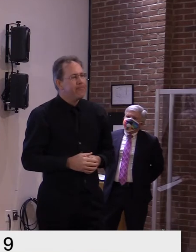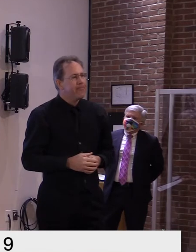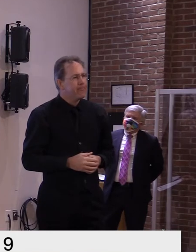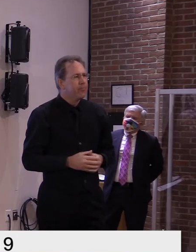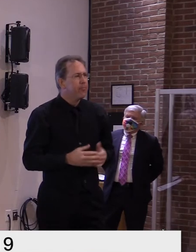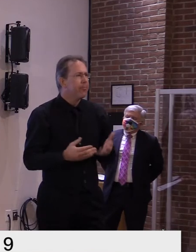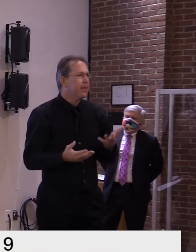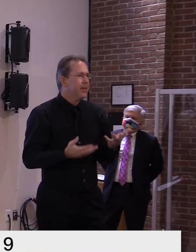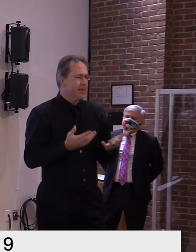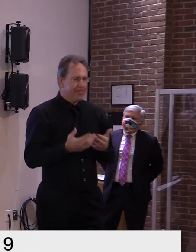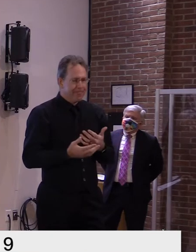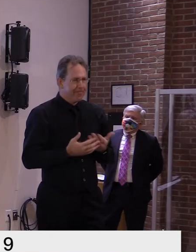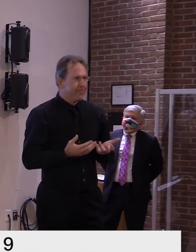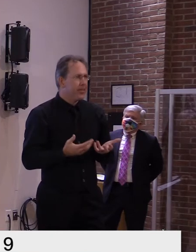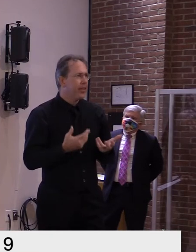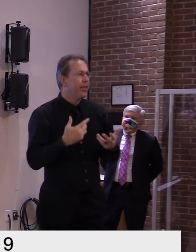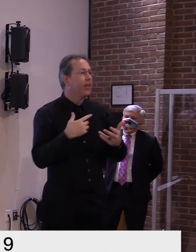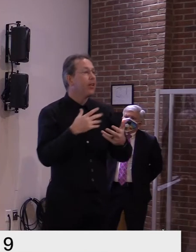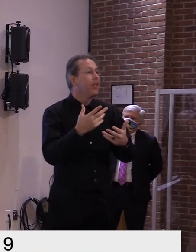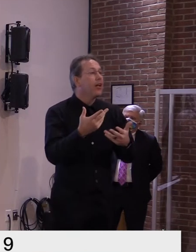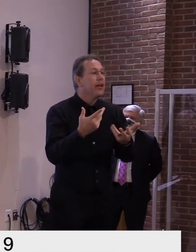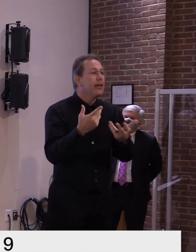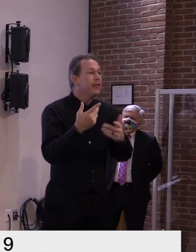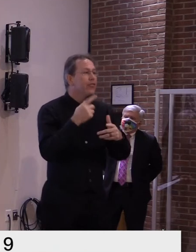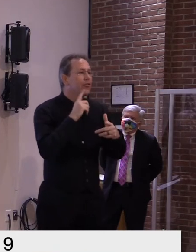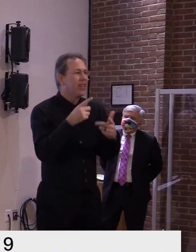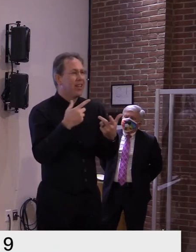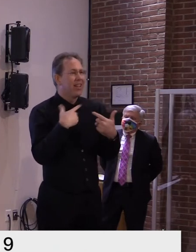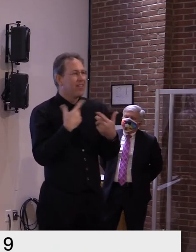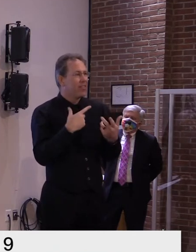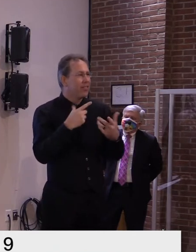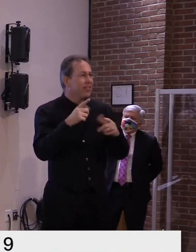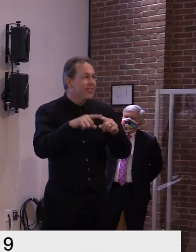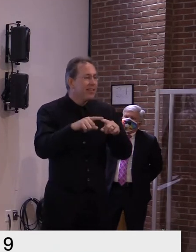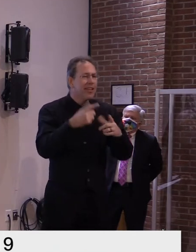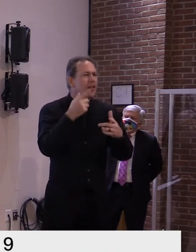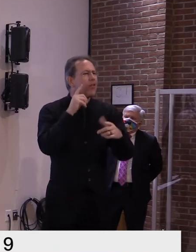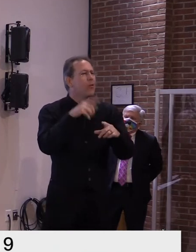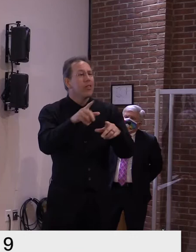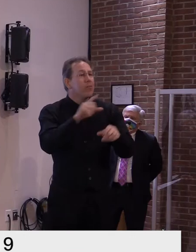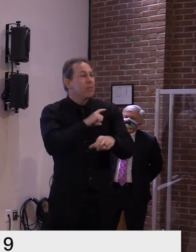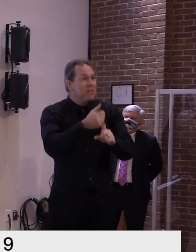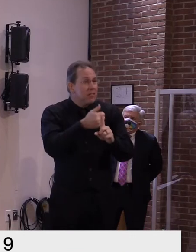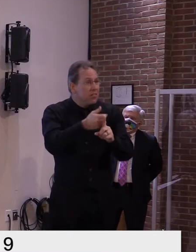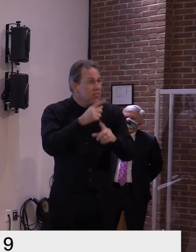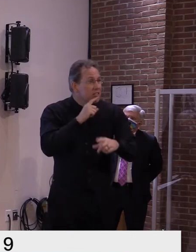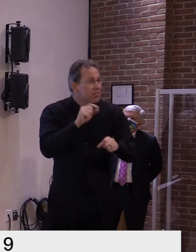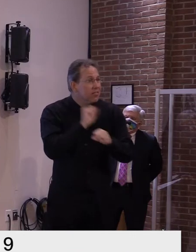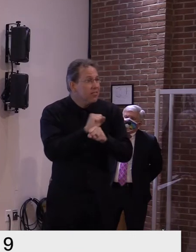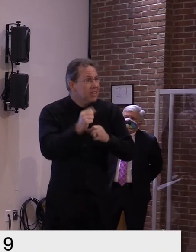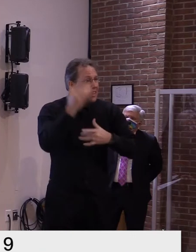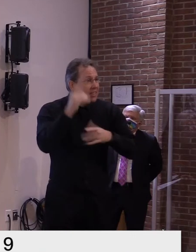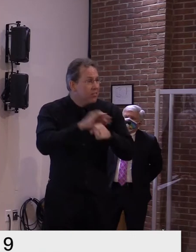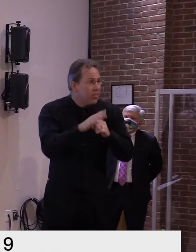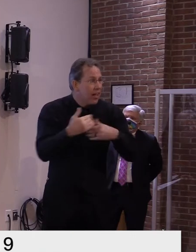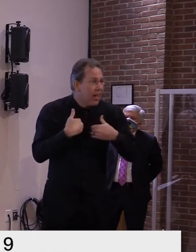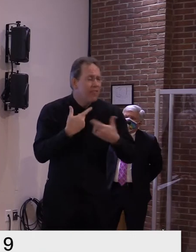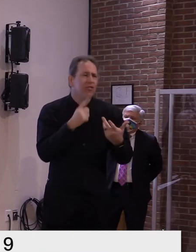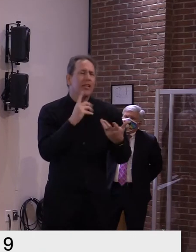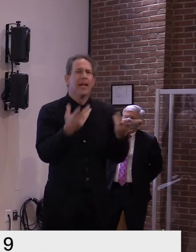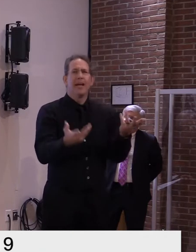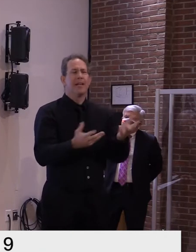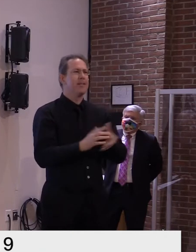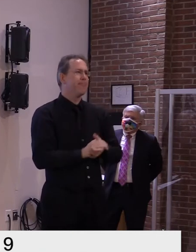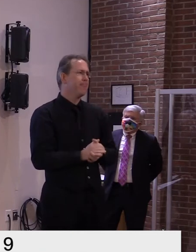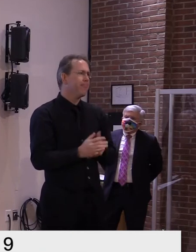it impacts work, we don't always know the health status of an employee, but that number is probably in the, it's in the single